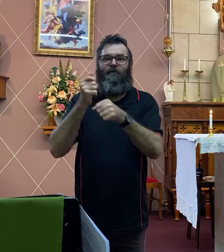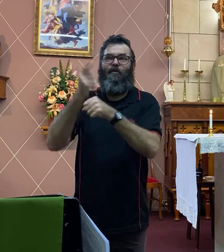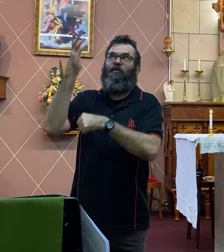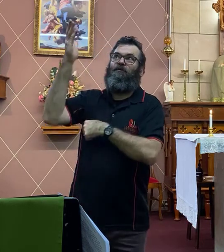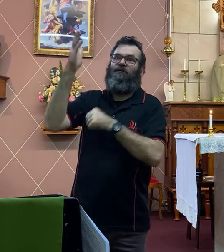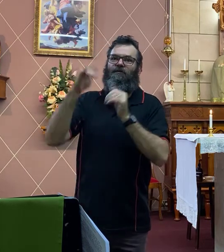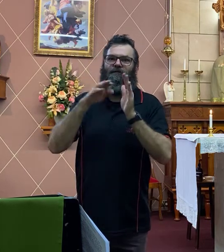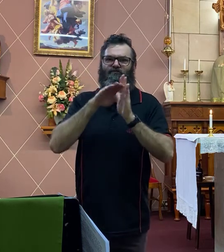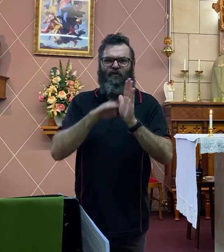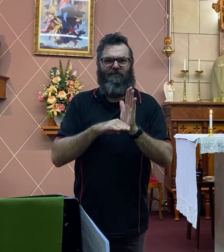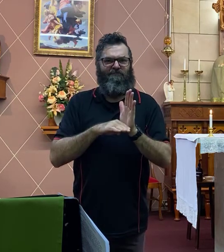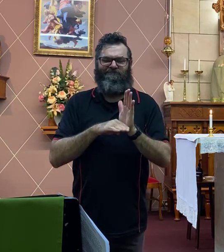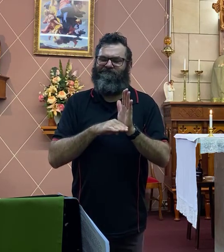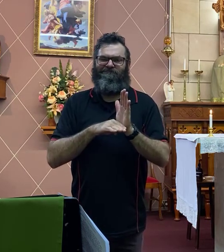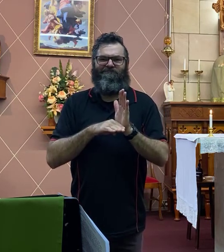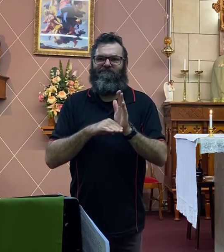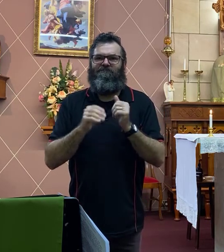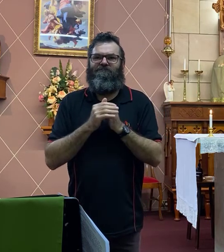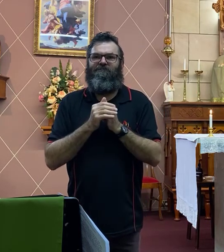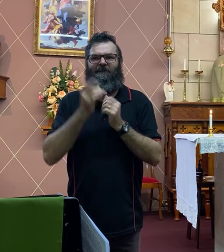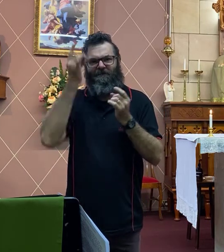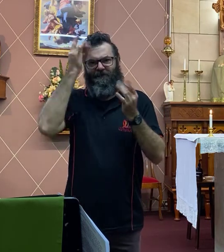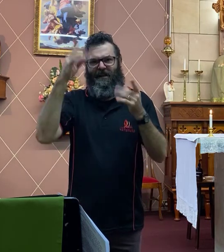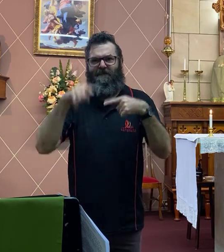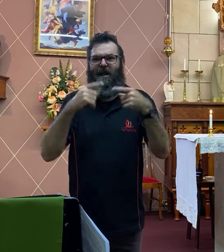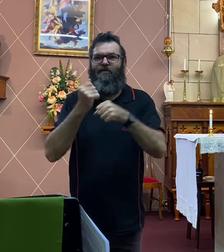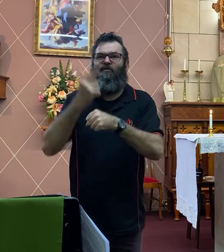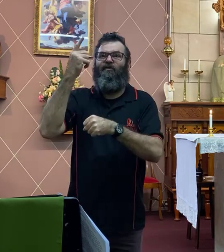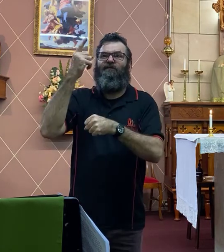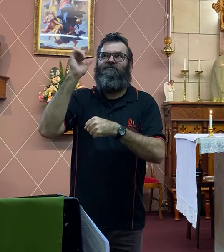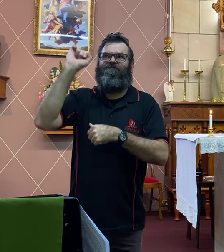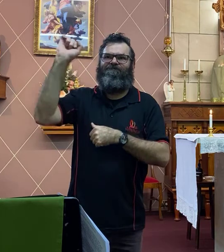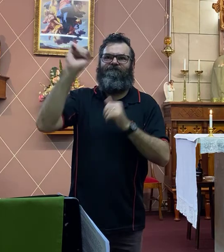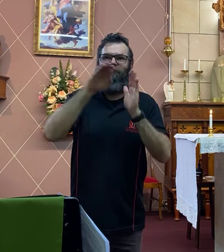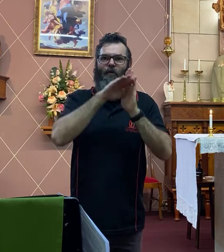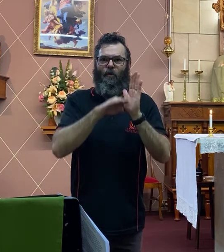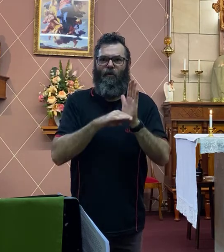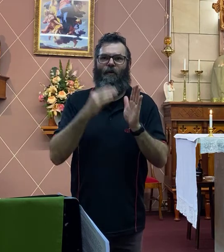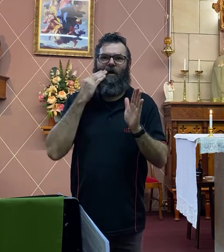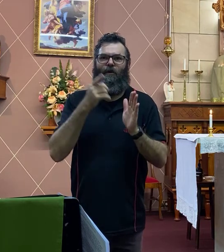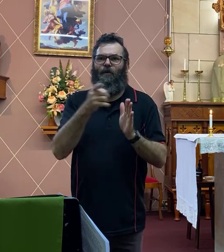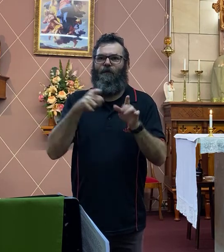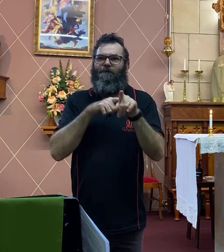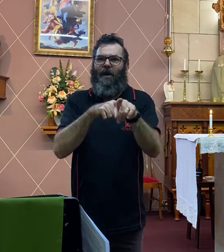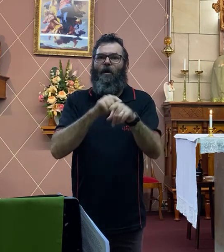You forget God's laws, and you follow your own rules and your own traditions."